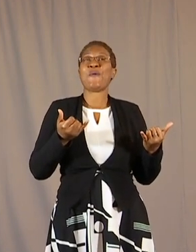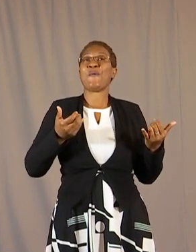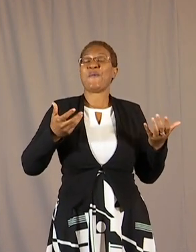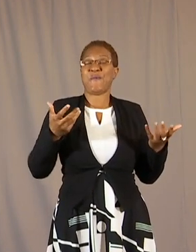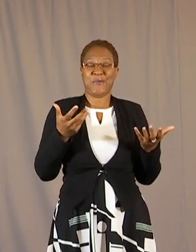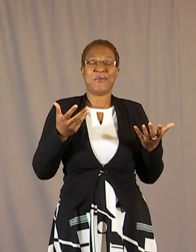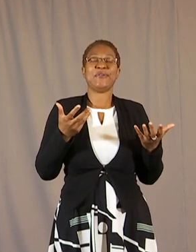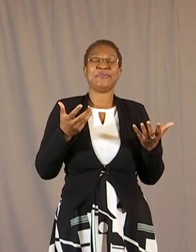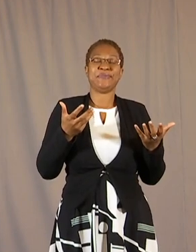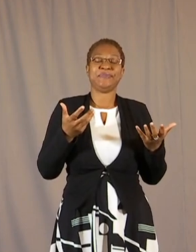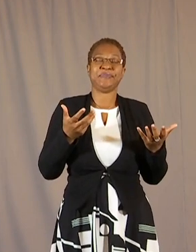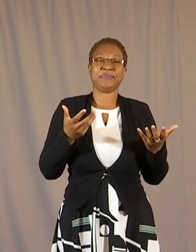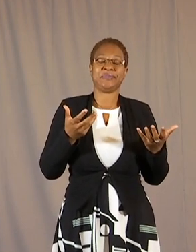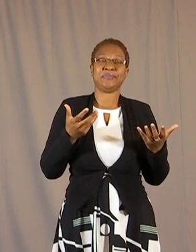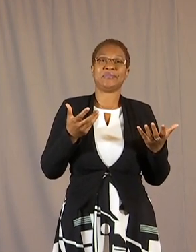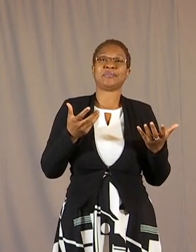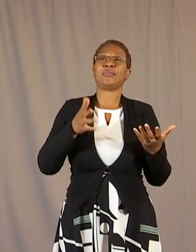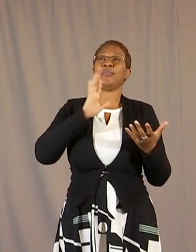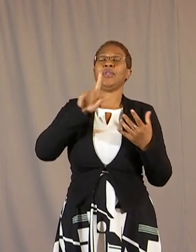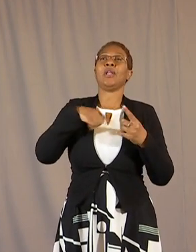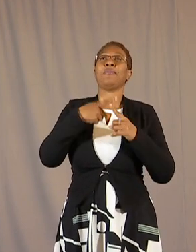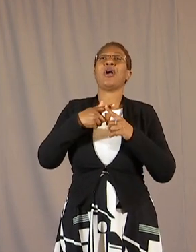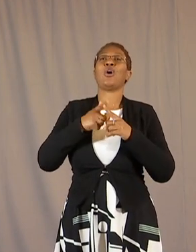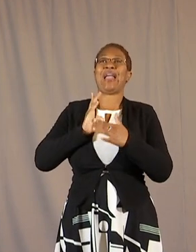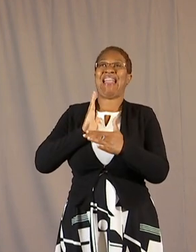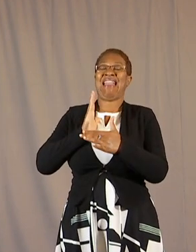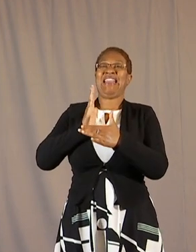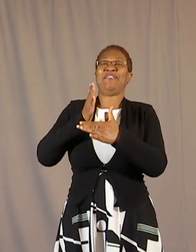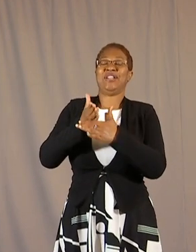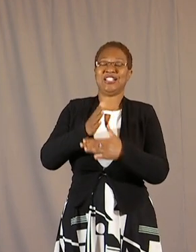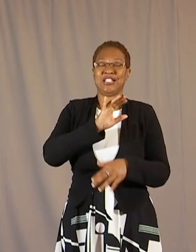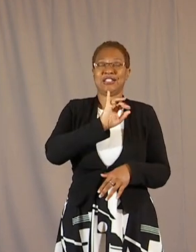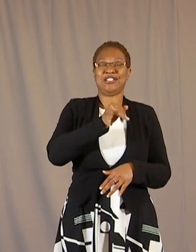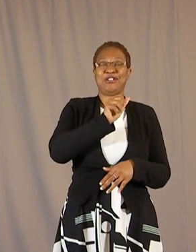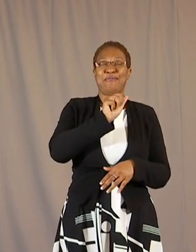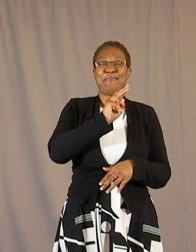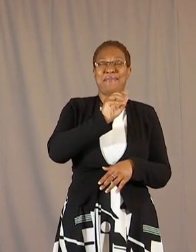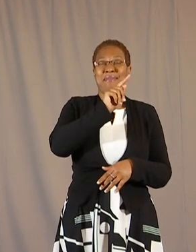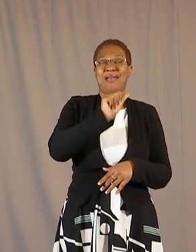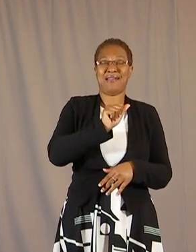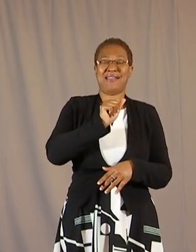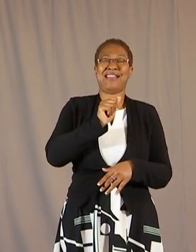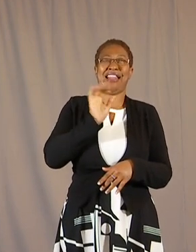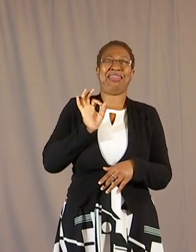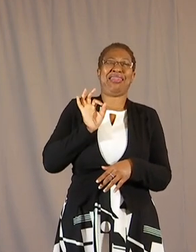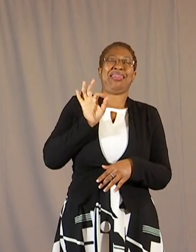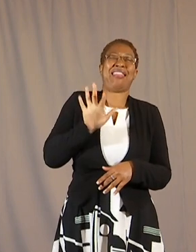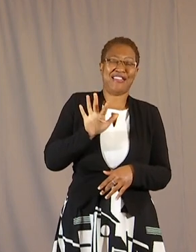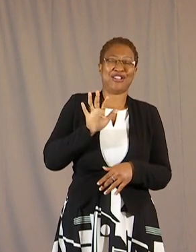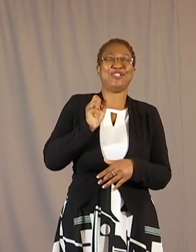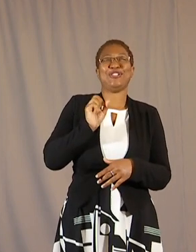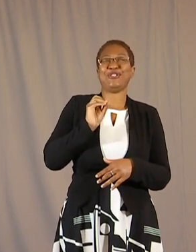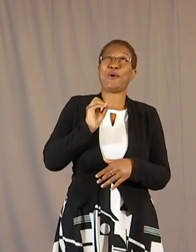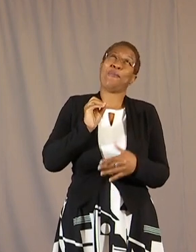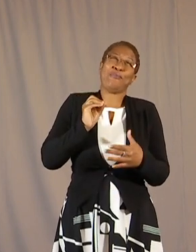to interventions. Jametta was already hinting at that, so I think it's a smooth